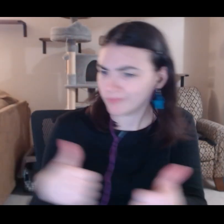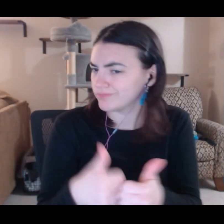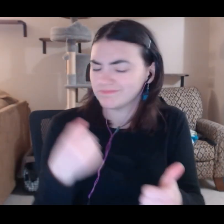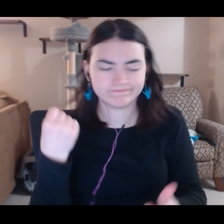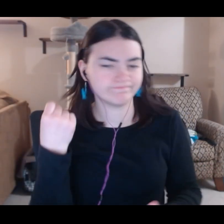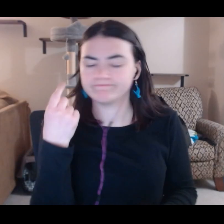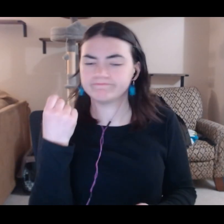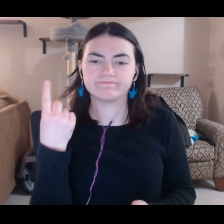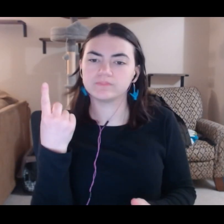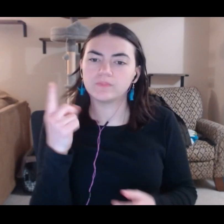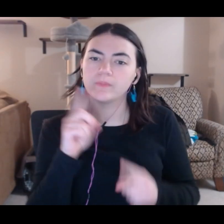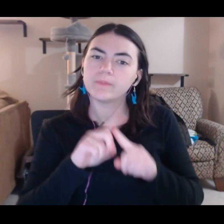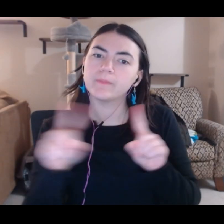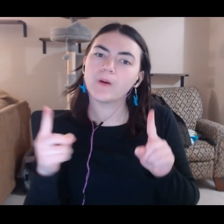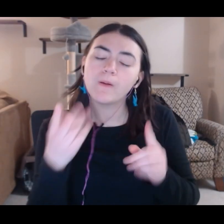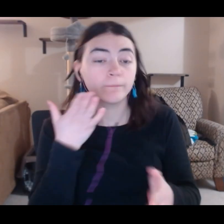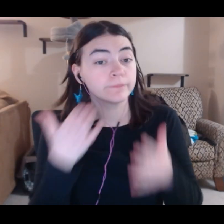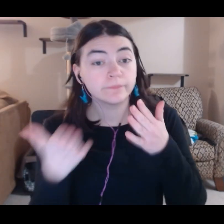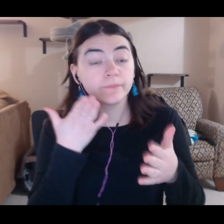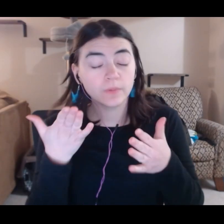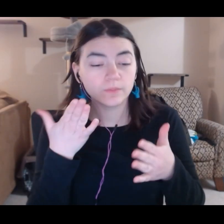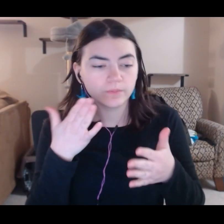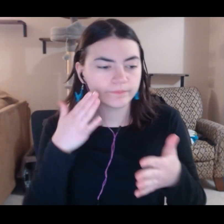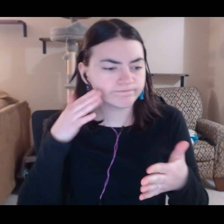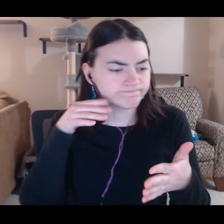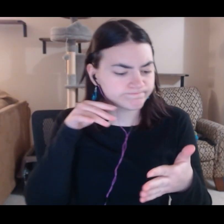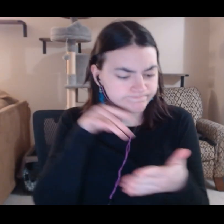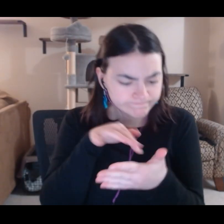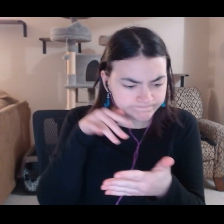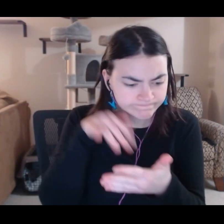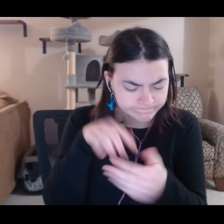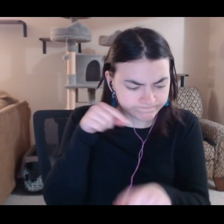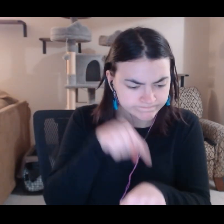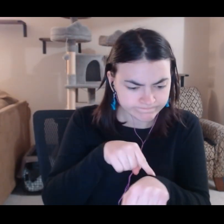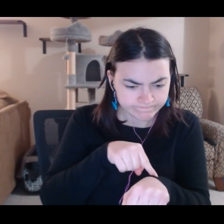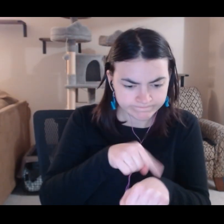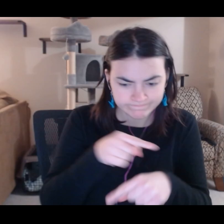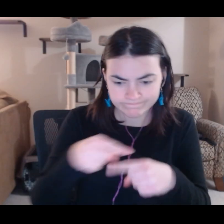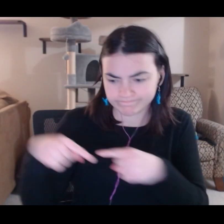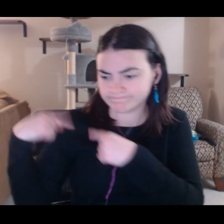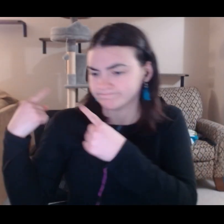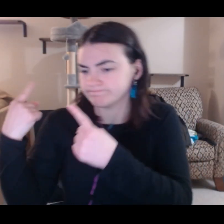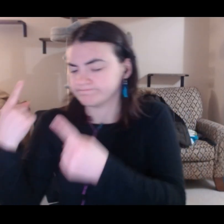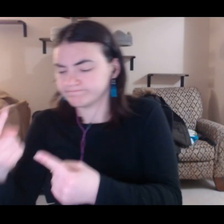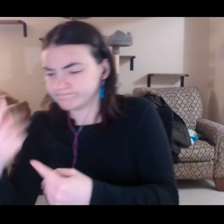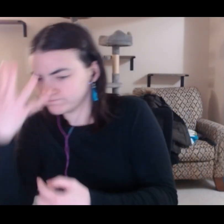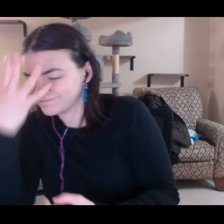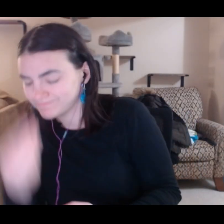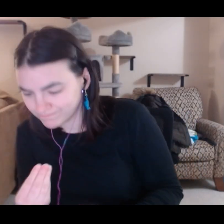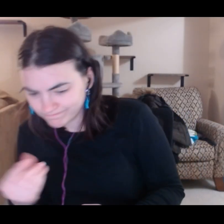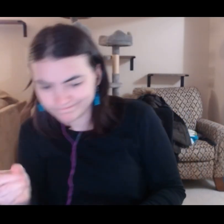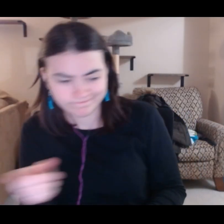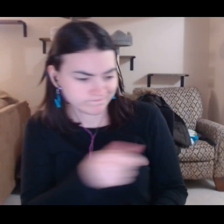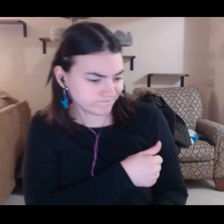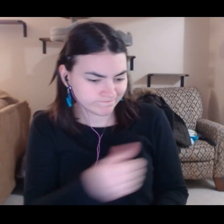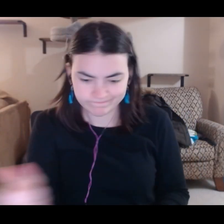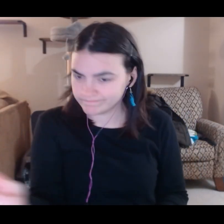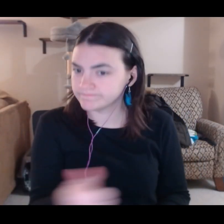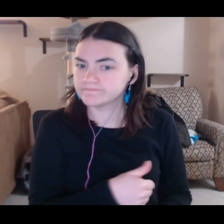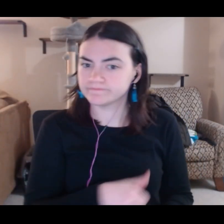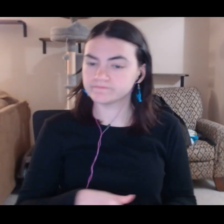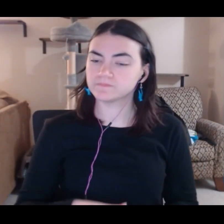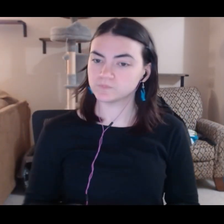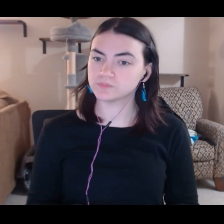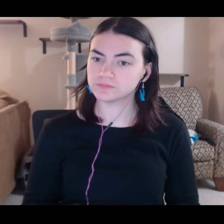study sessions, and perhaps most crucially, during sleep. Here, the new knowledge is integrated with other related concepts